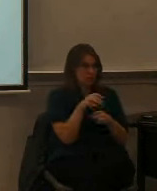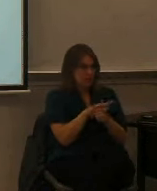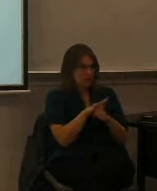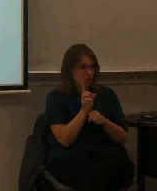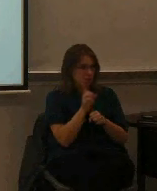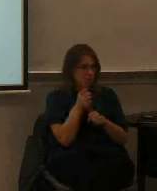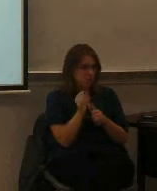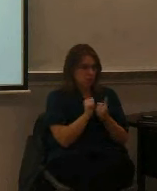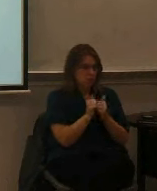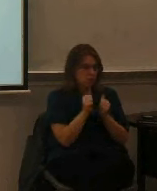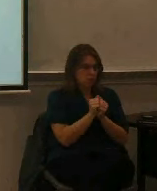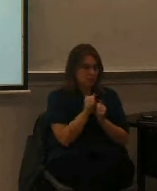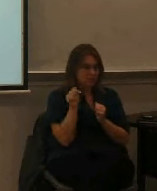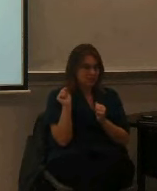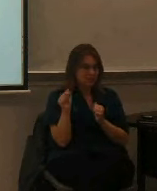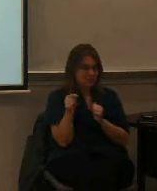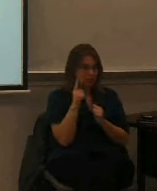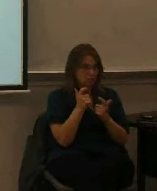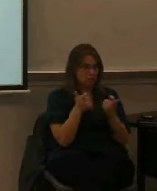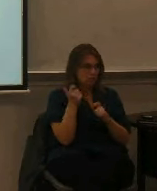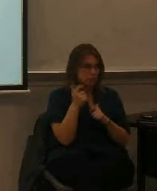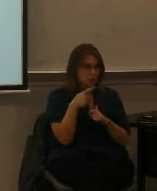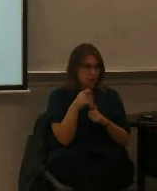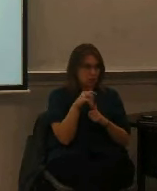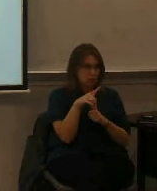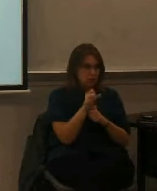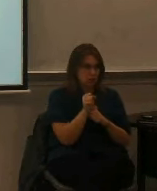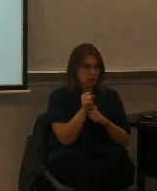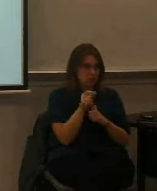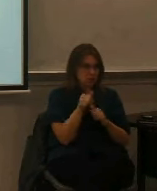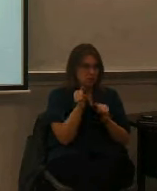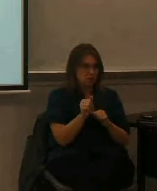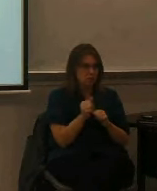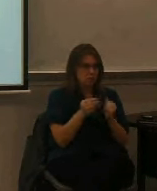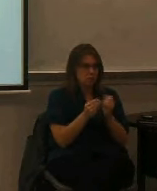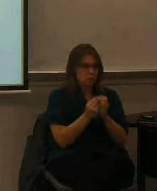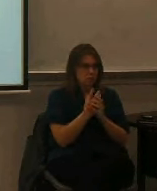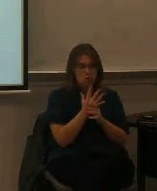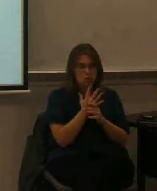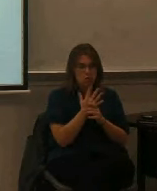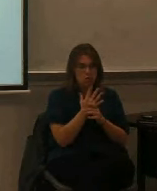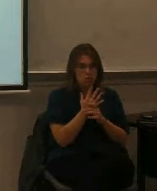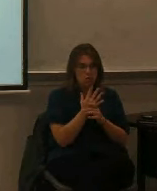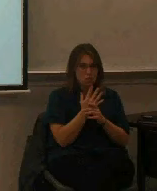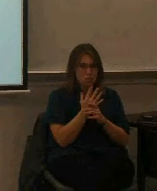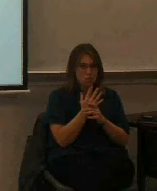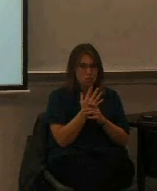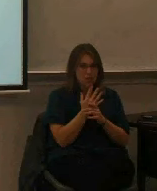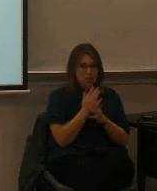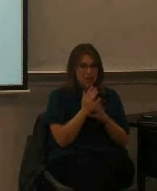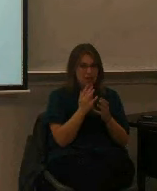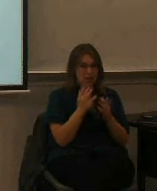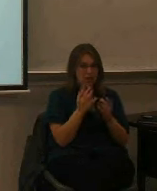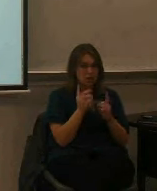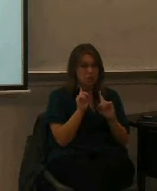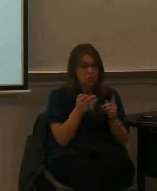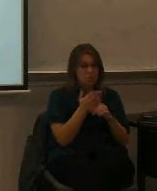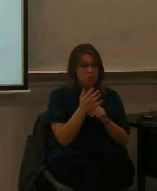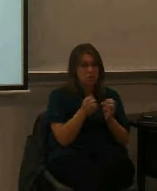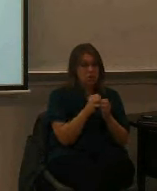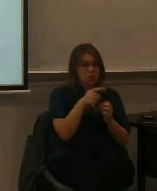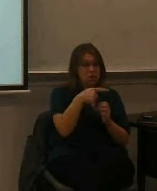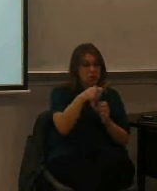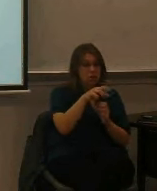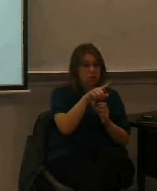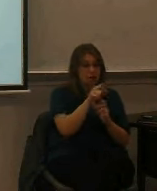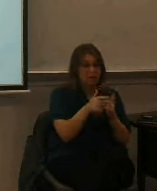you're competing with these guys for larger particles, and they can grow and clear particles out much faster and take them out of